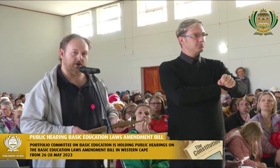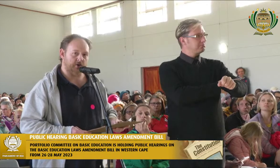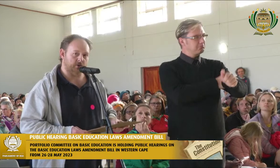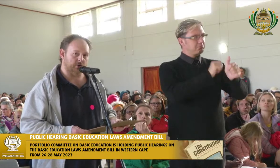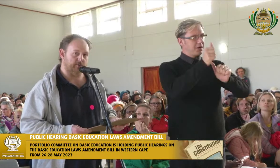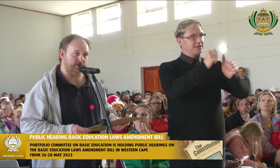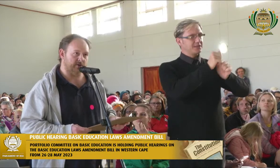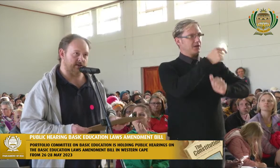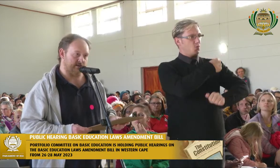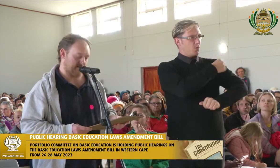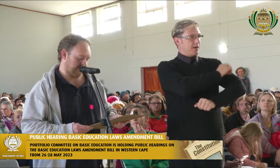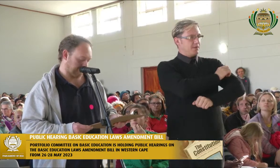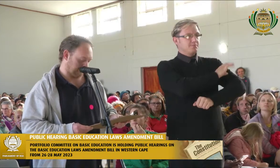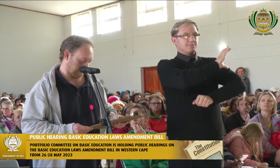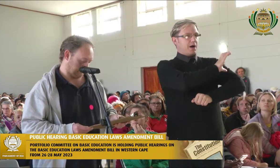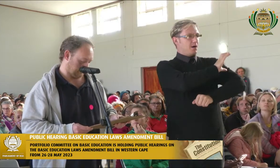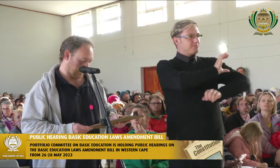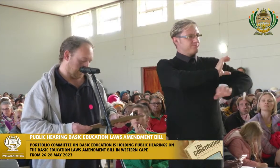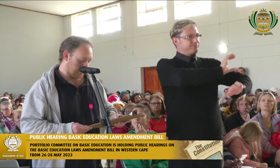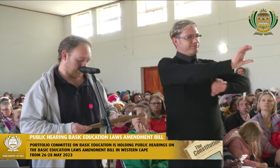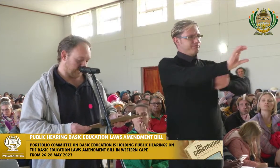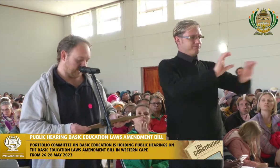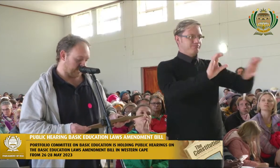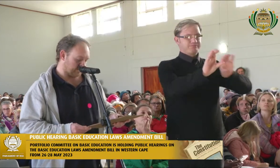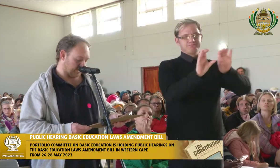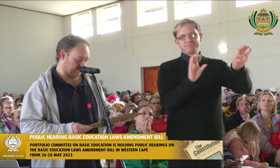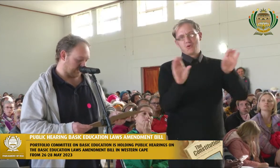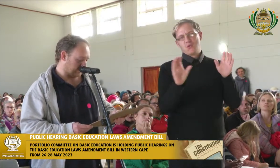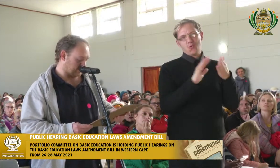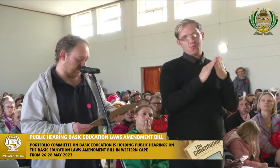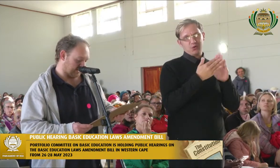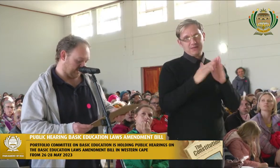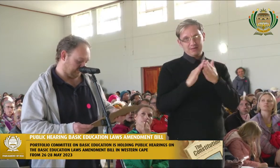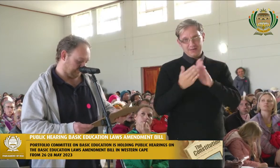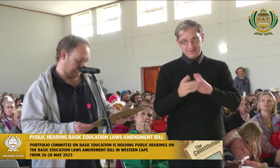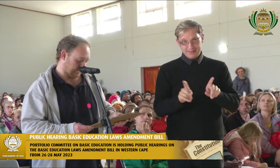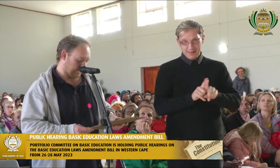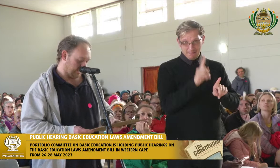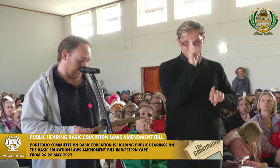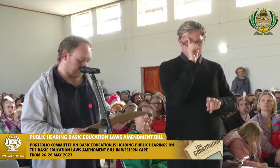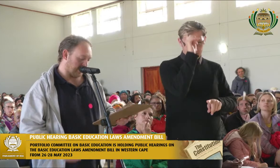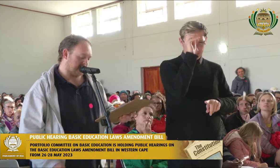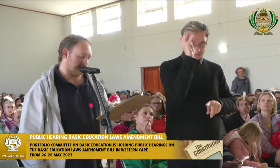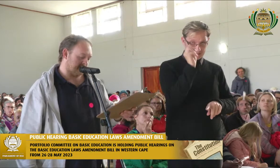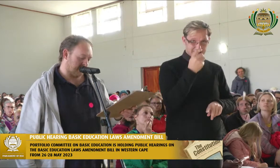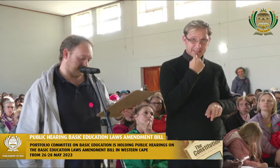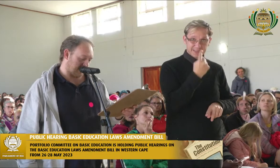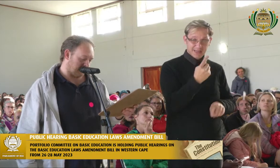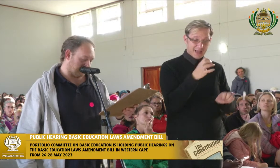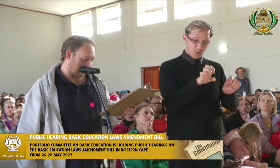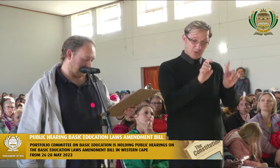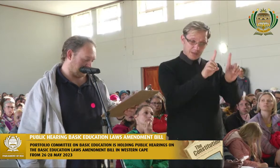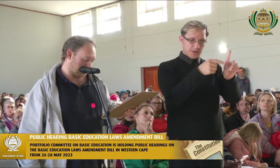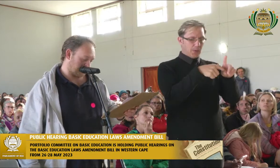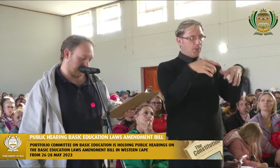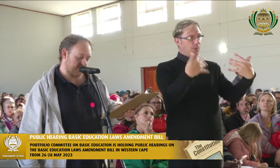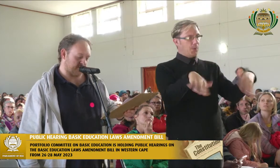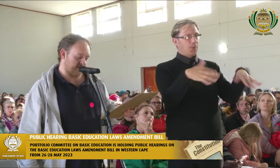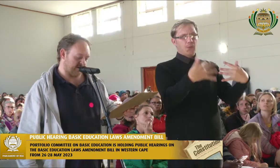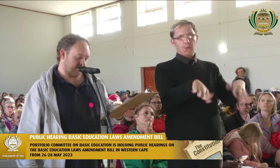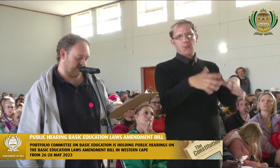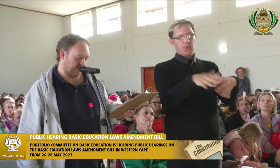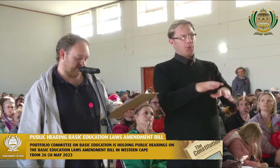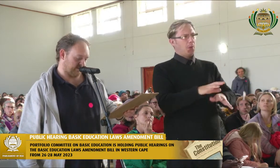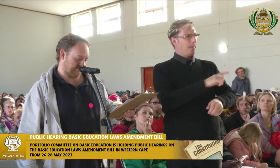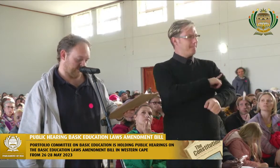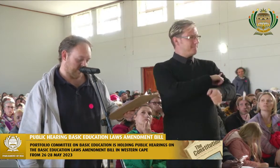empowering local communities. So heed these words from Nelson Mandela. Education is the most powerful weapon which you can use